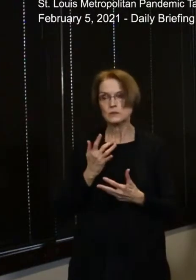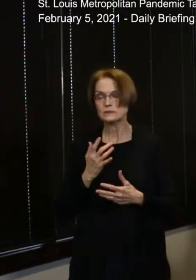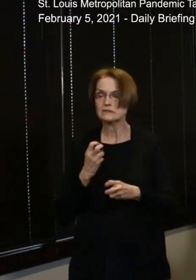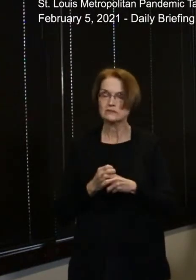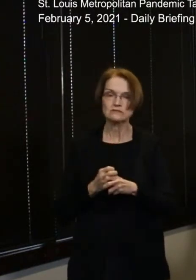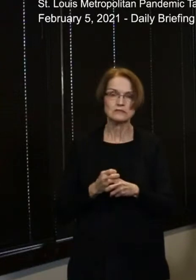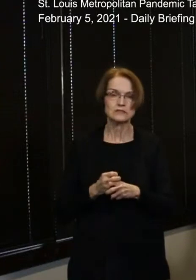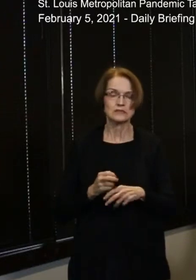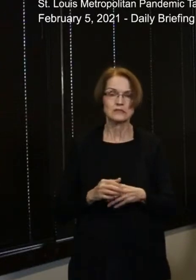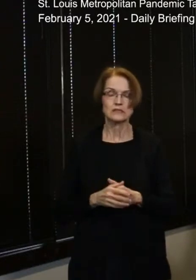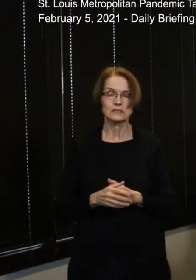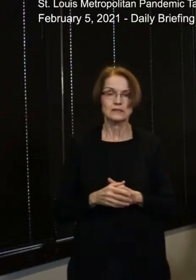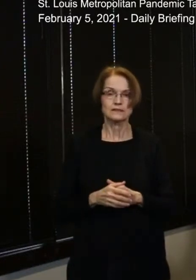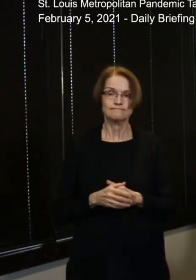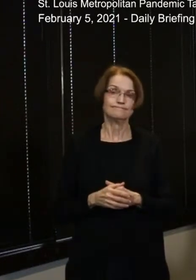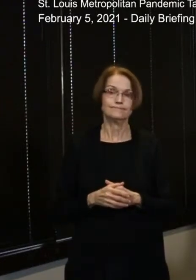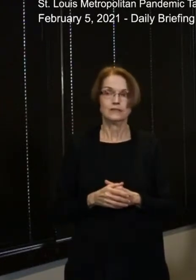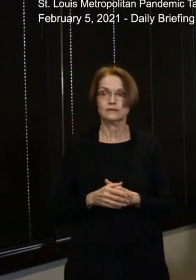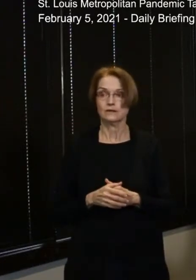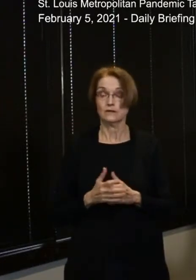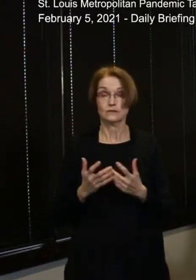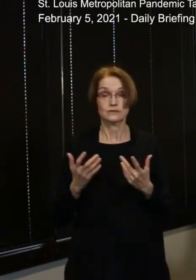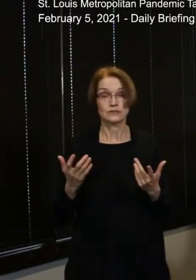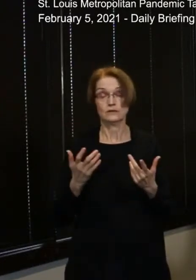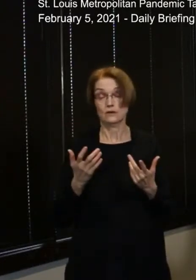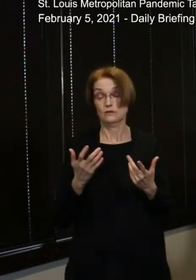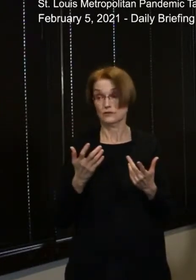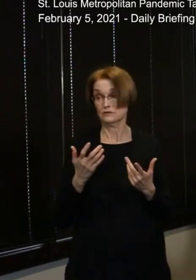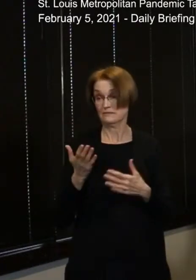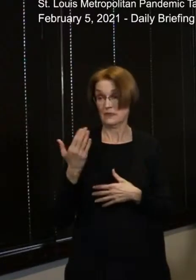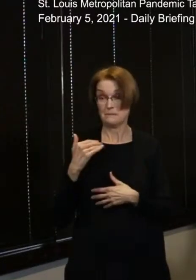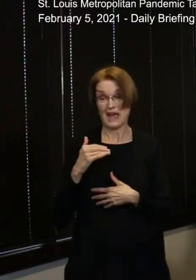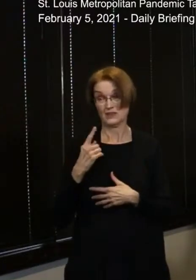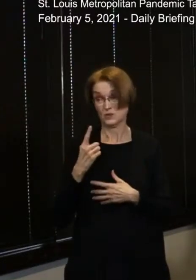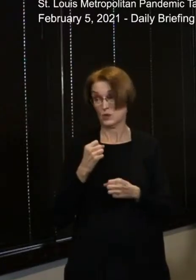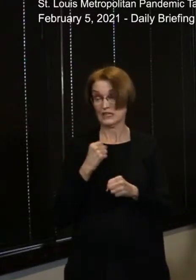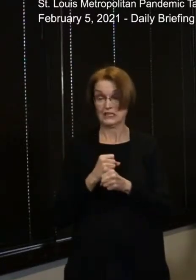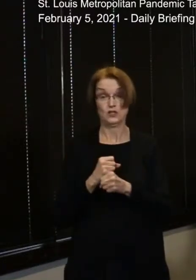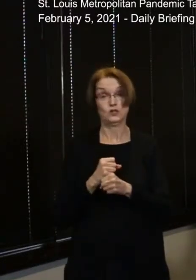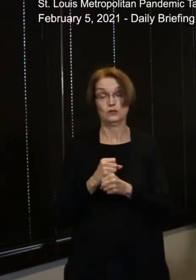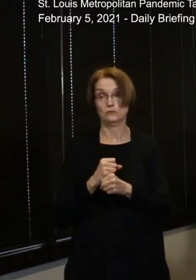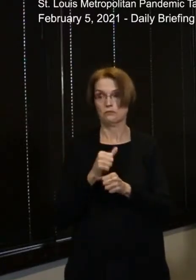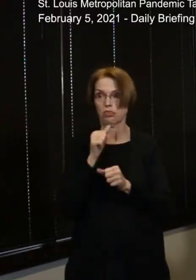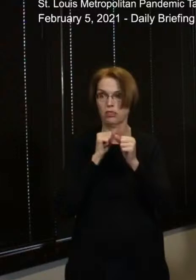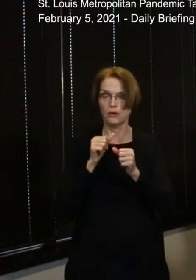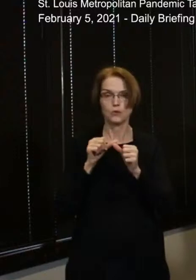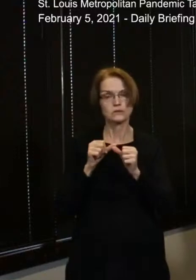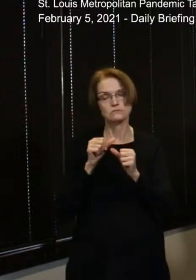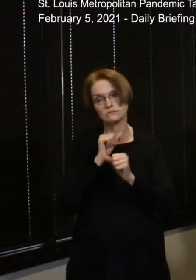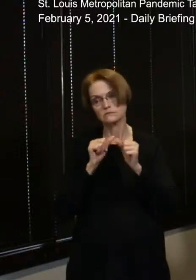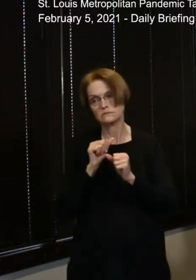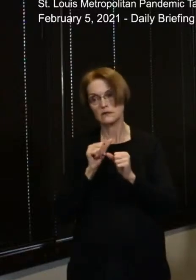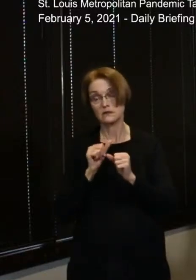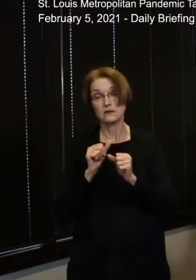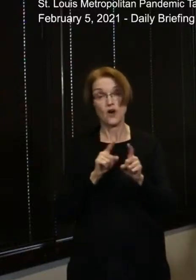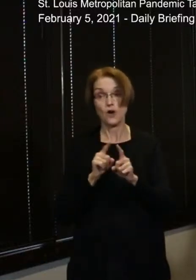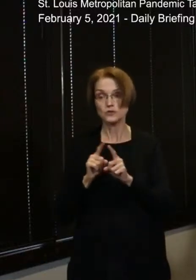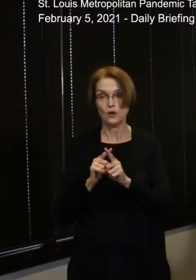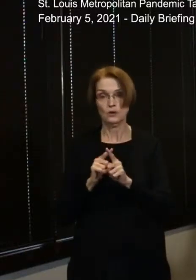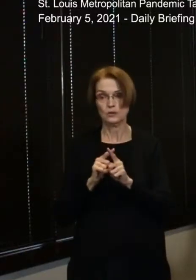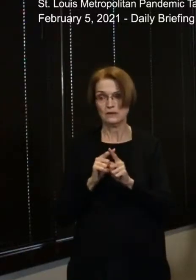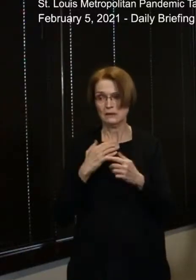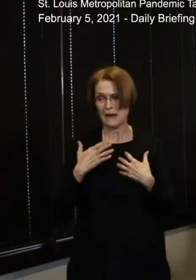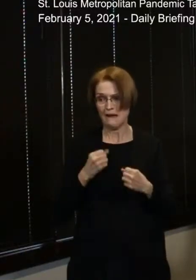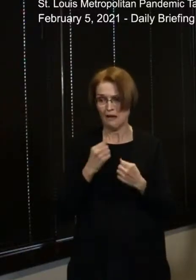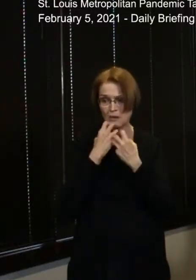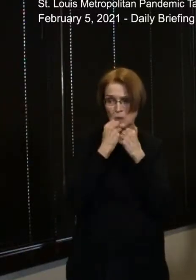difficult, especially after everything that we've been through for the past almost year. And especially when you're worried about your health